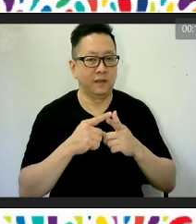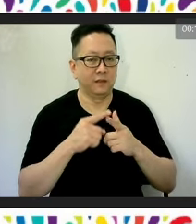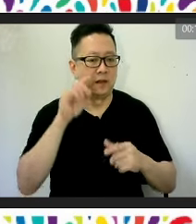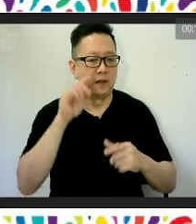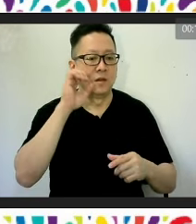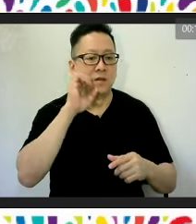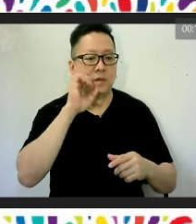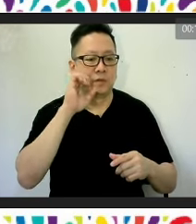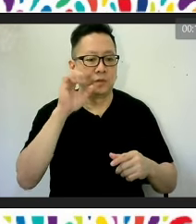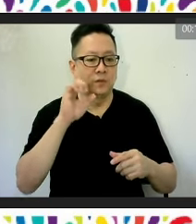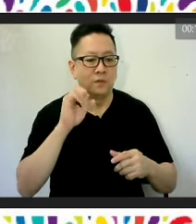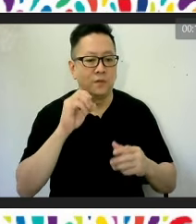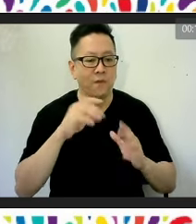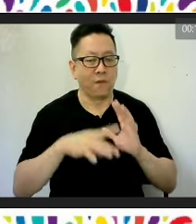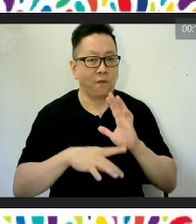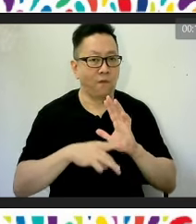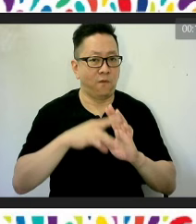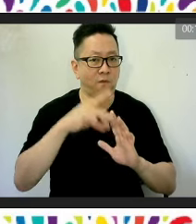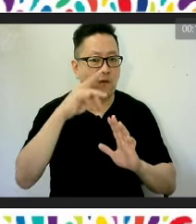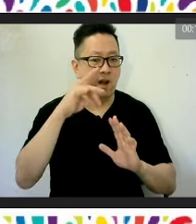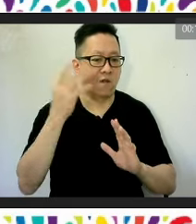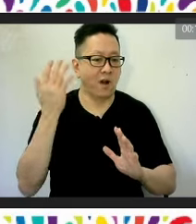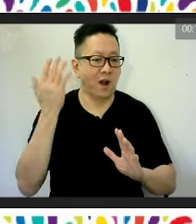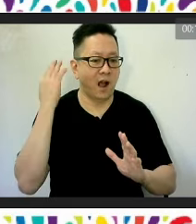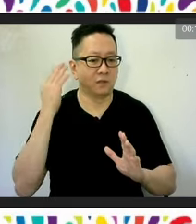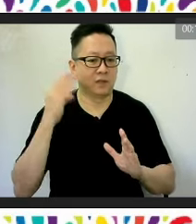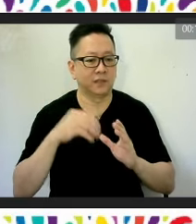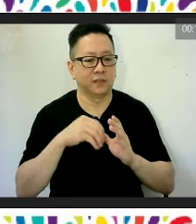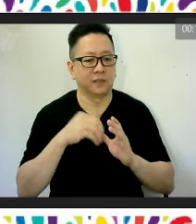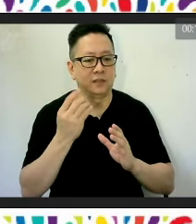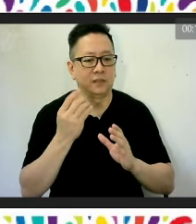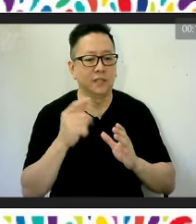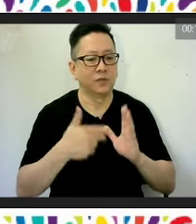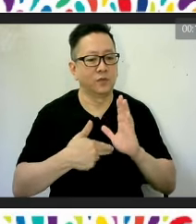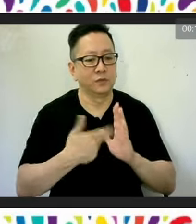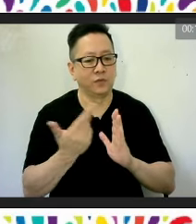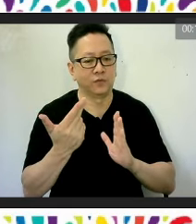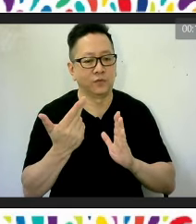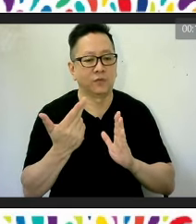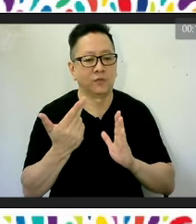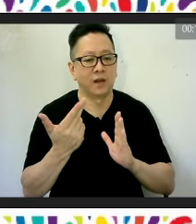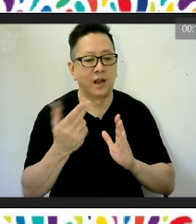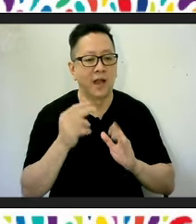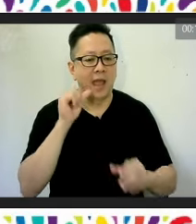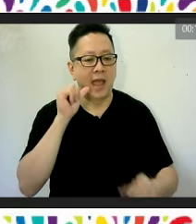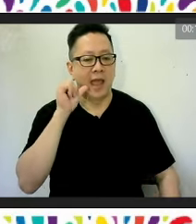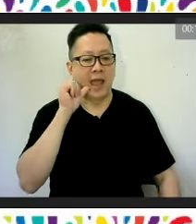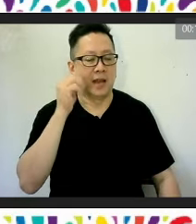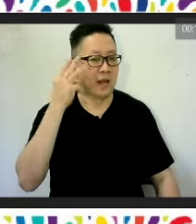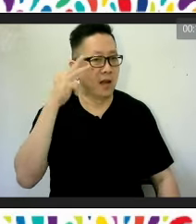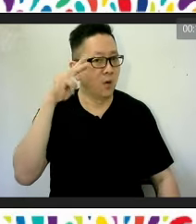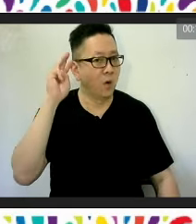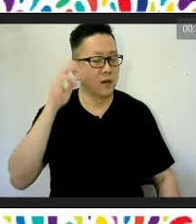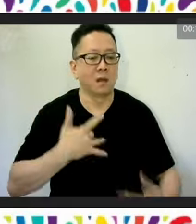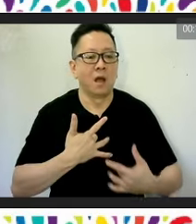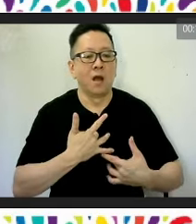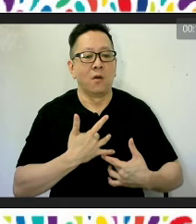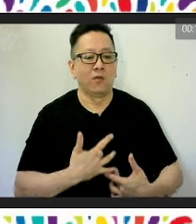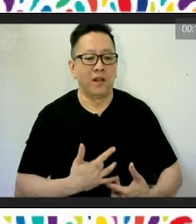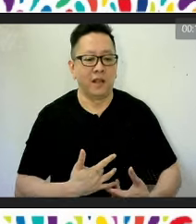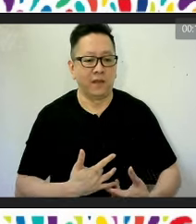Then she found out the truth. Anna